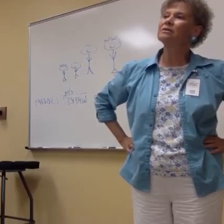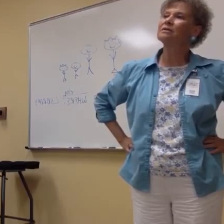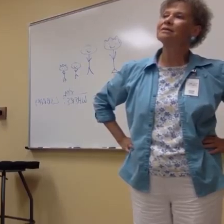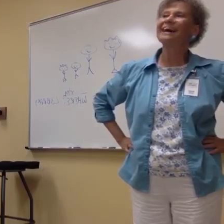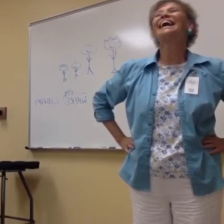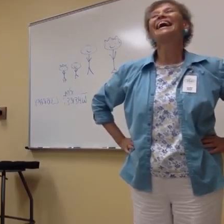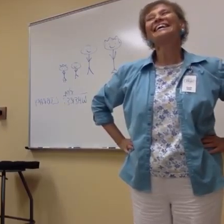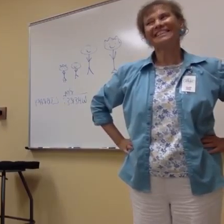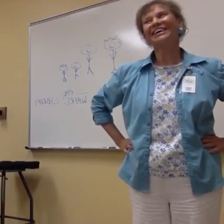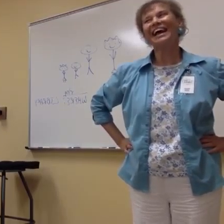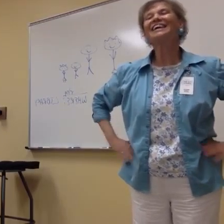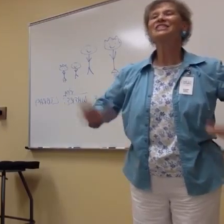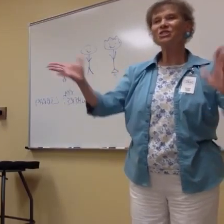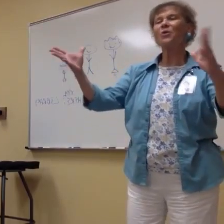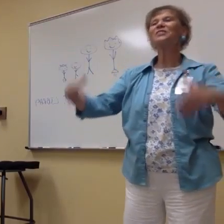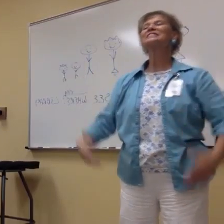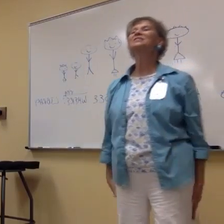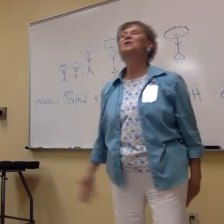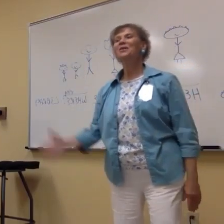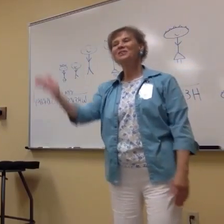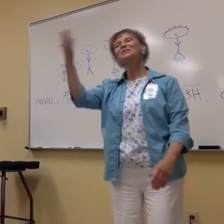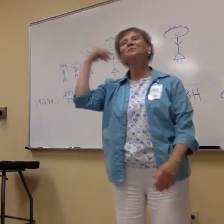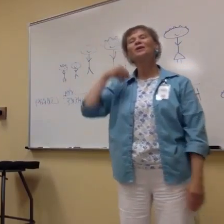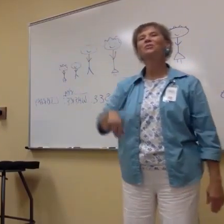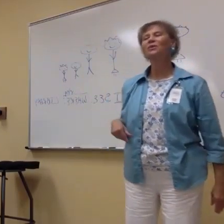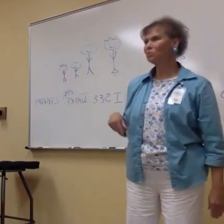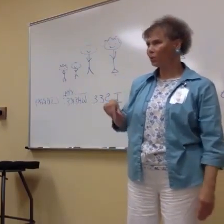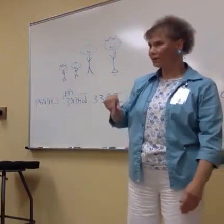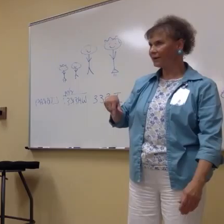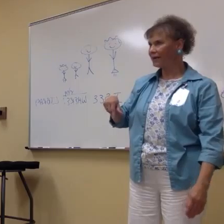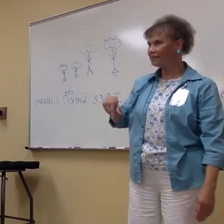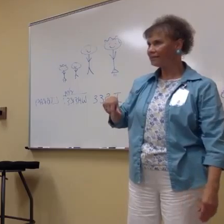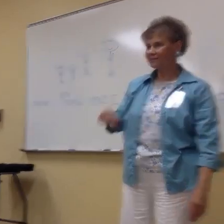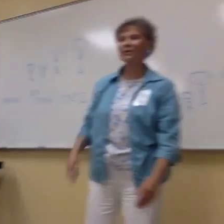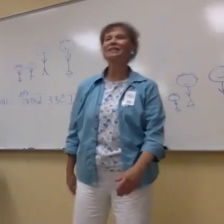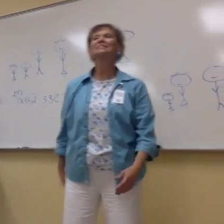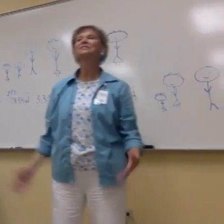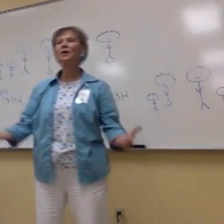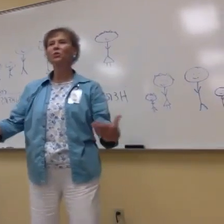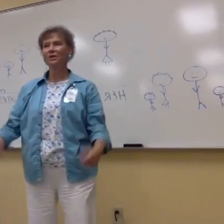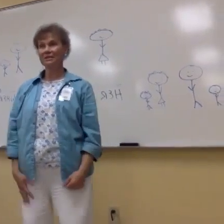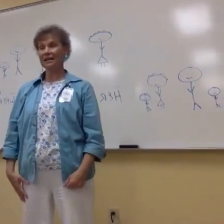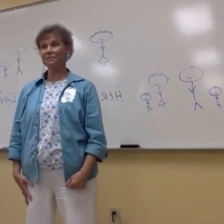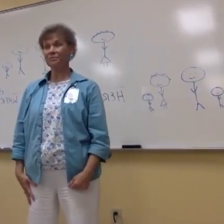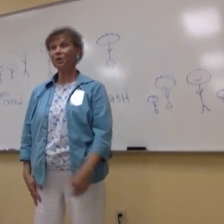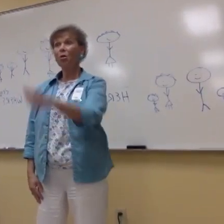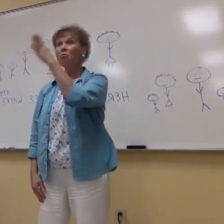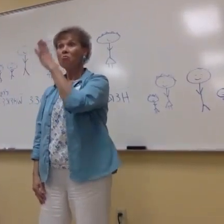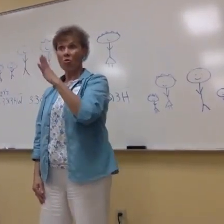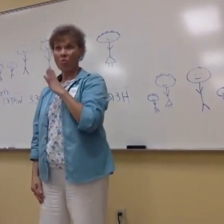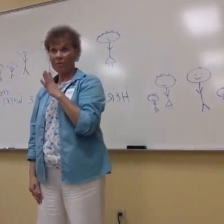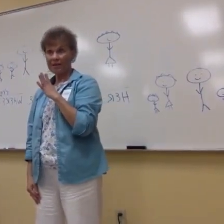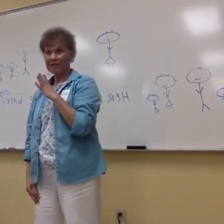So it'd be her what? I like her what? so it'd be the opposite. It's not opposite. It'd be